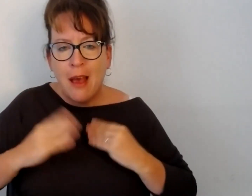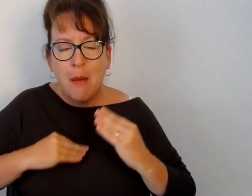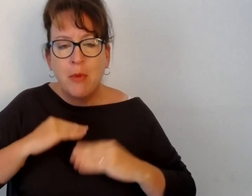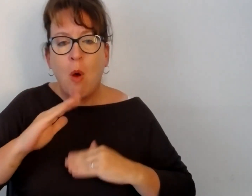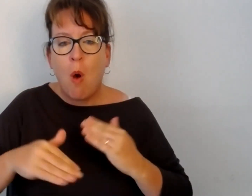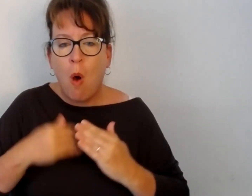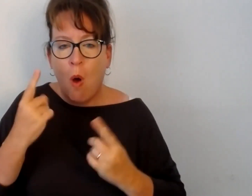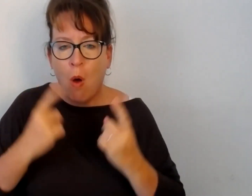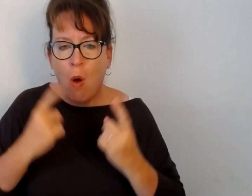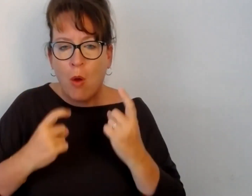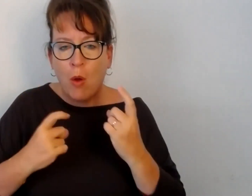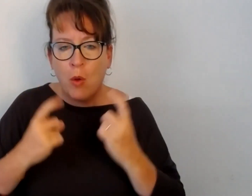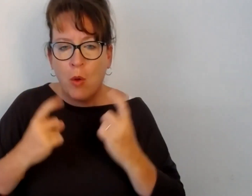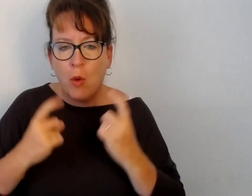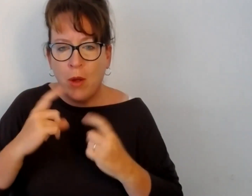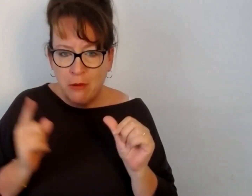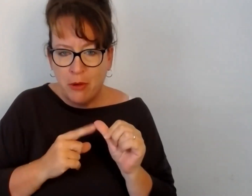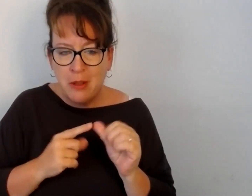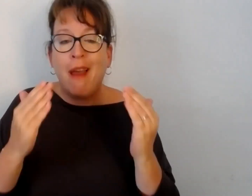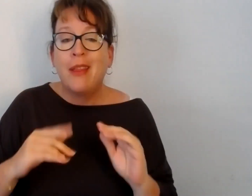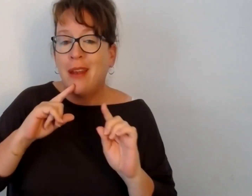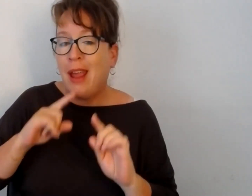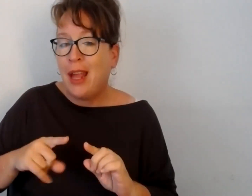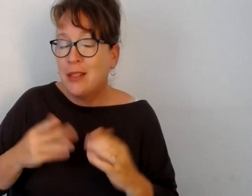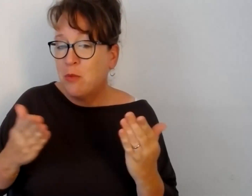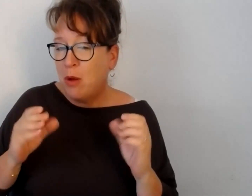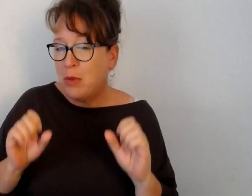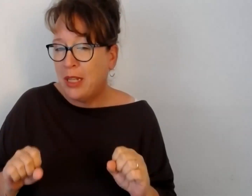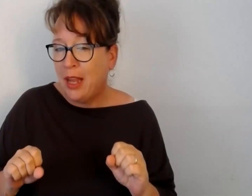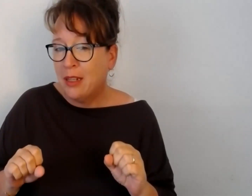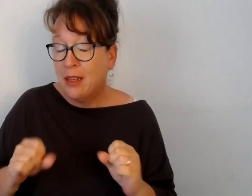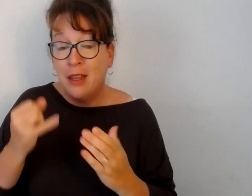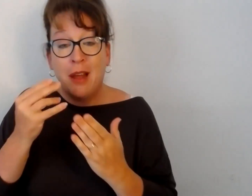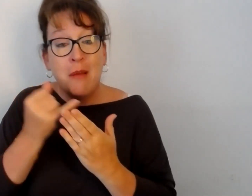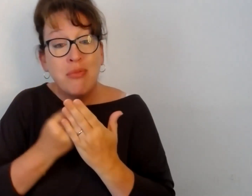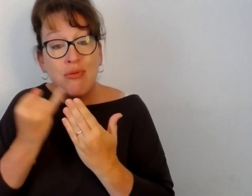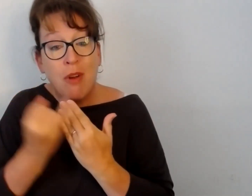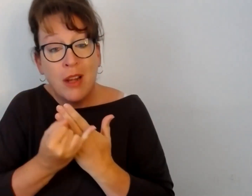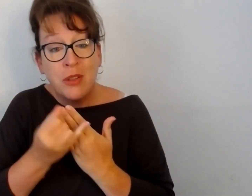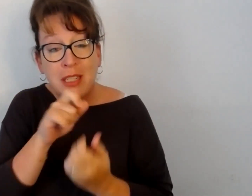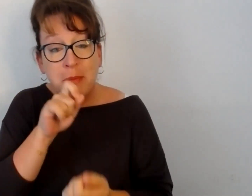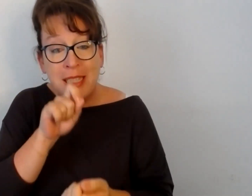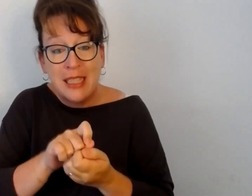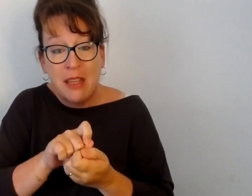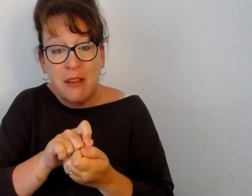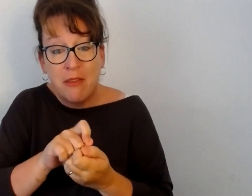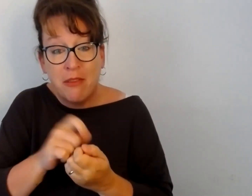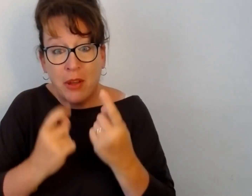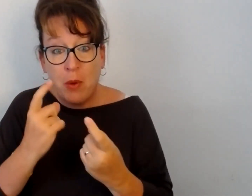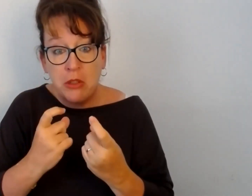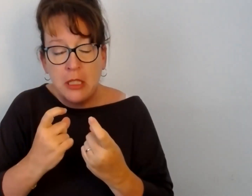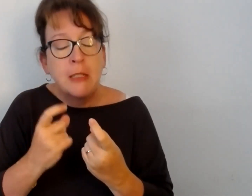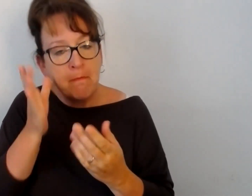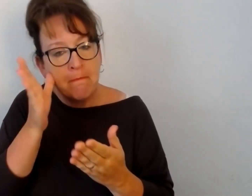can, just for project specific questions. We probably have to go back and see what we're able to update, if there